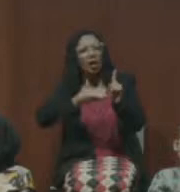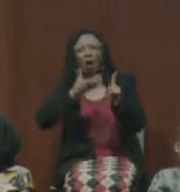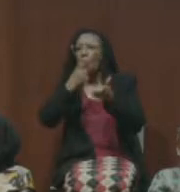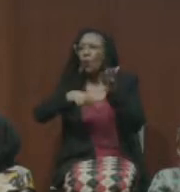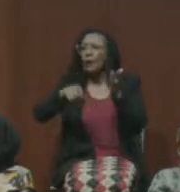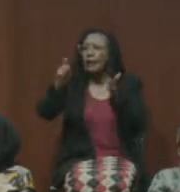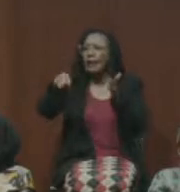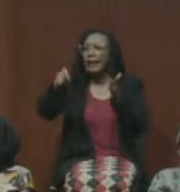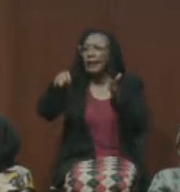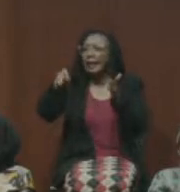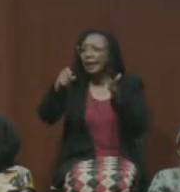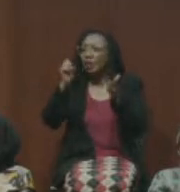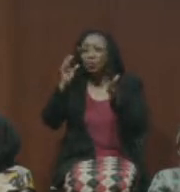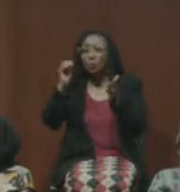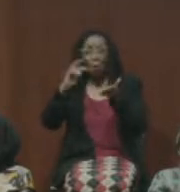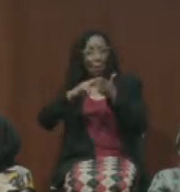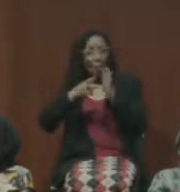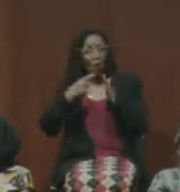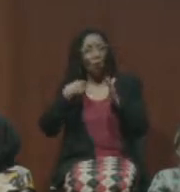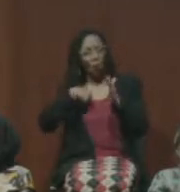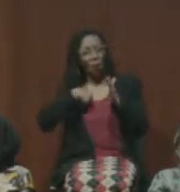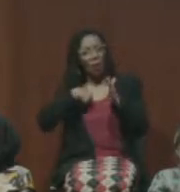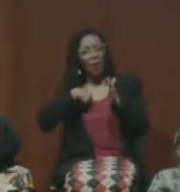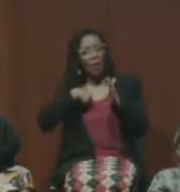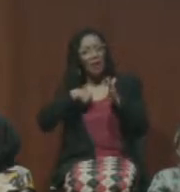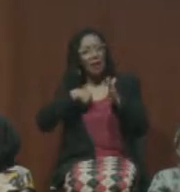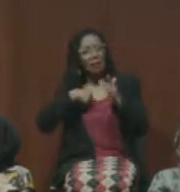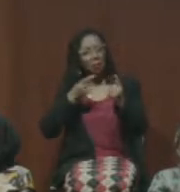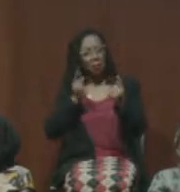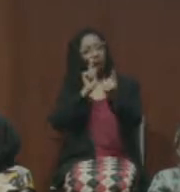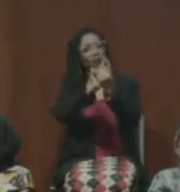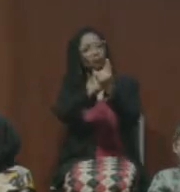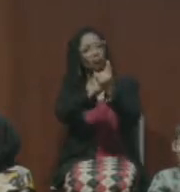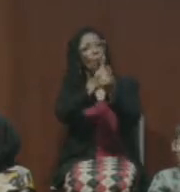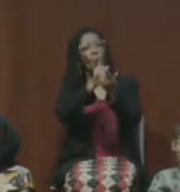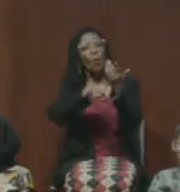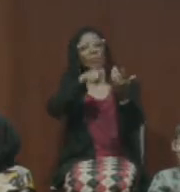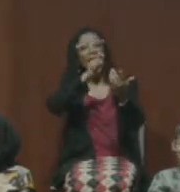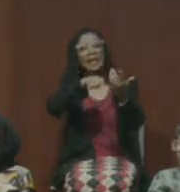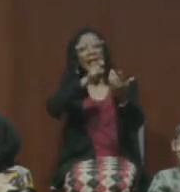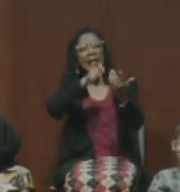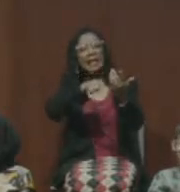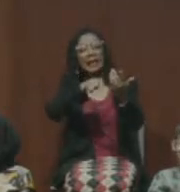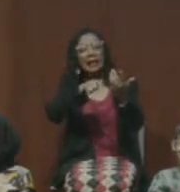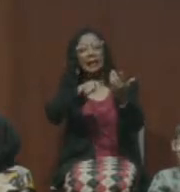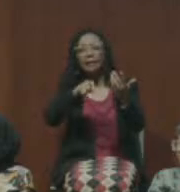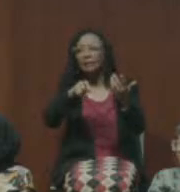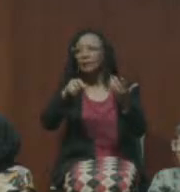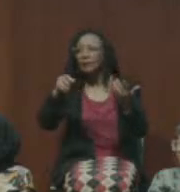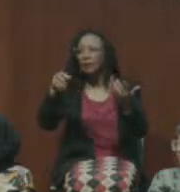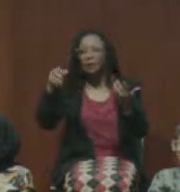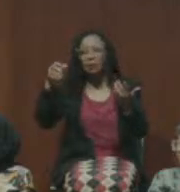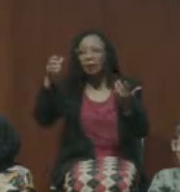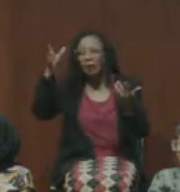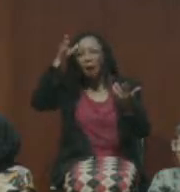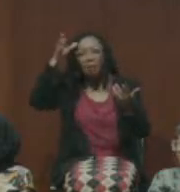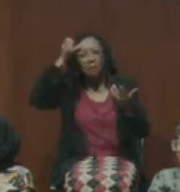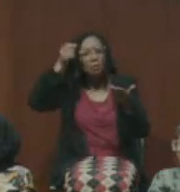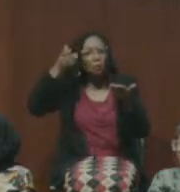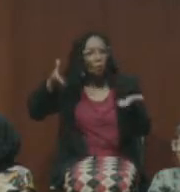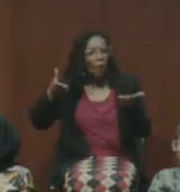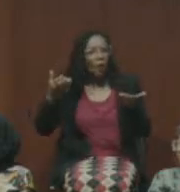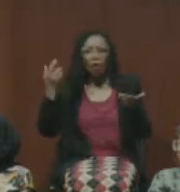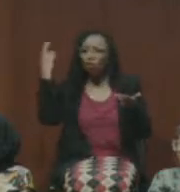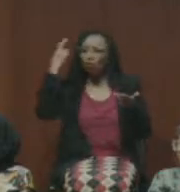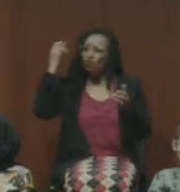need, so that we can be met where we are in a sensible way, in a